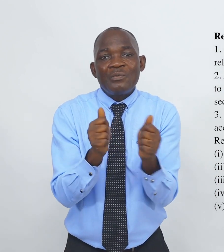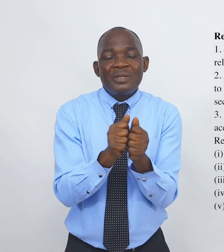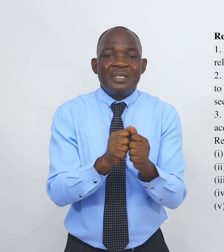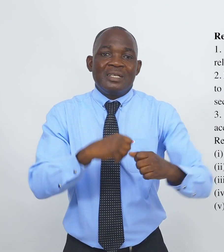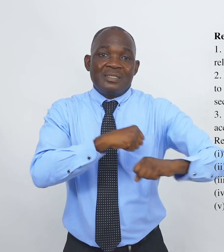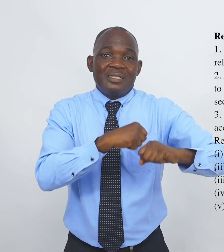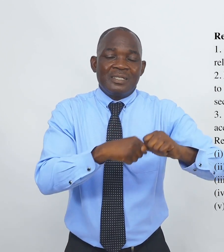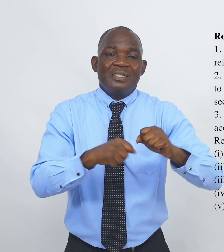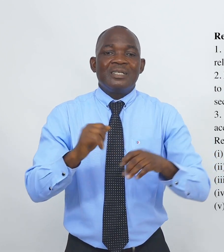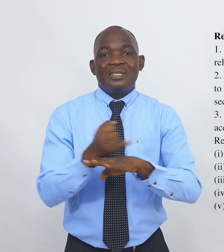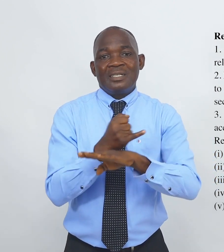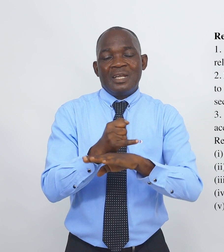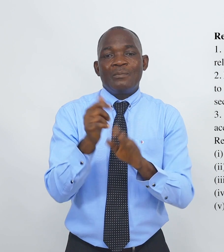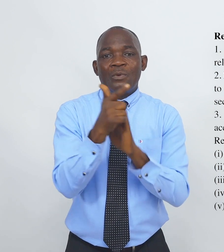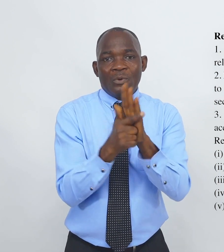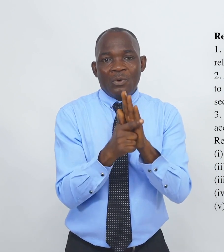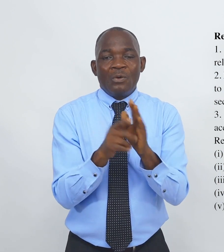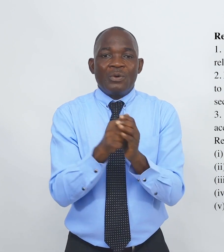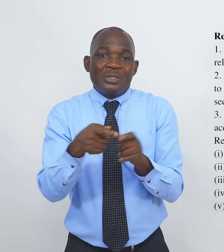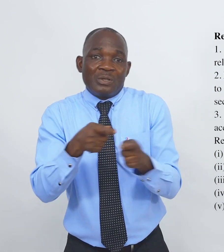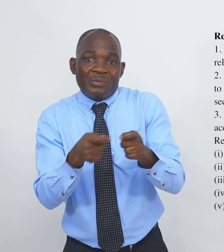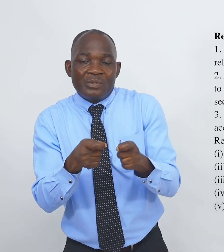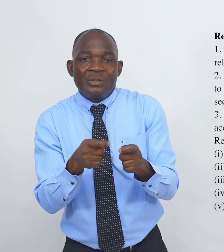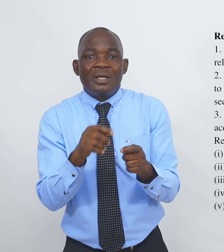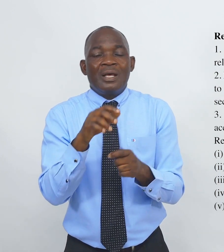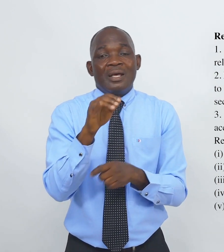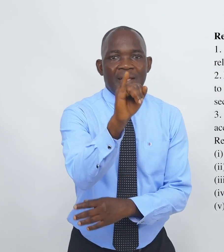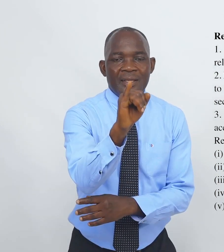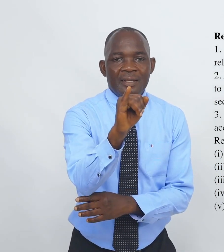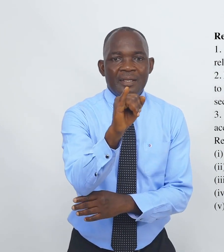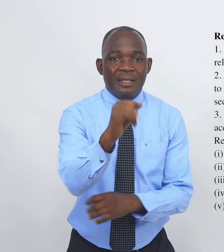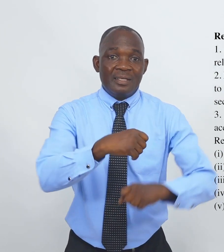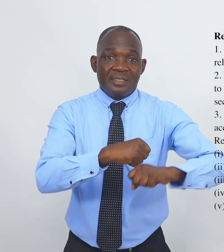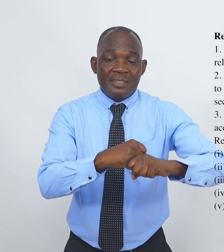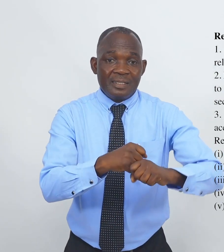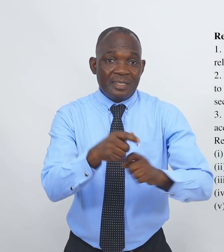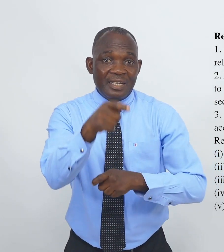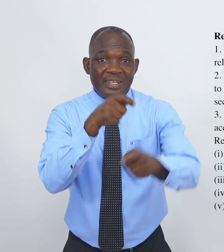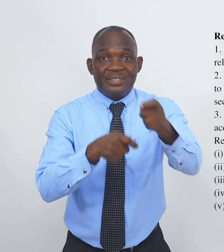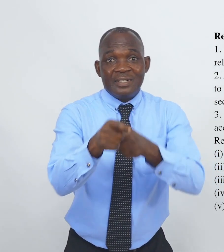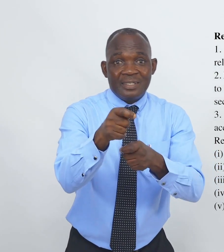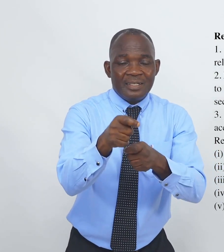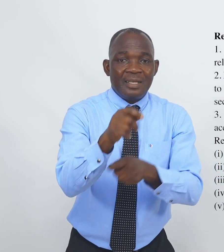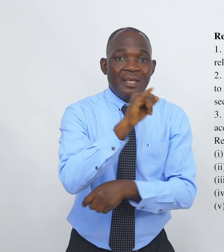the Securities Industry Act or the regulations. I. Securities exchanges.